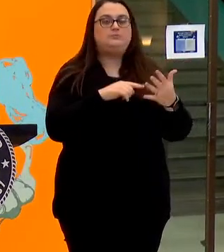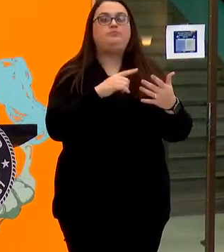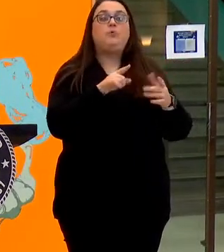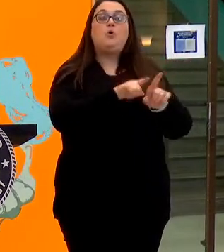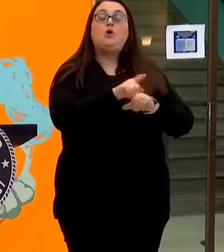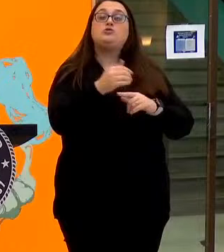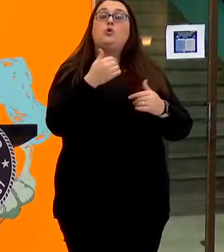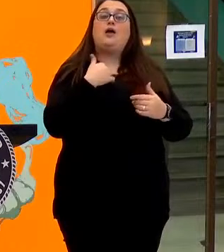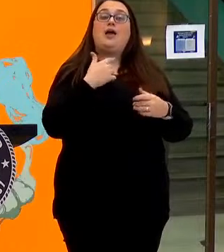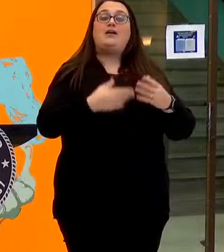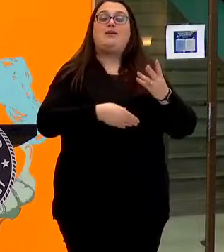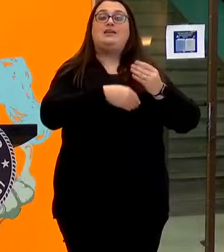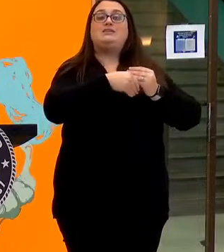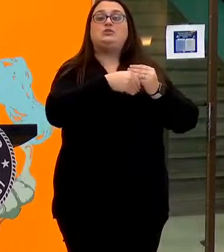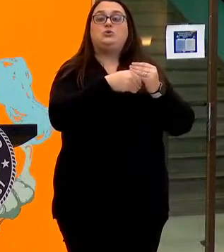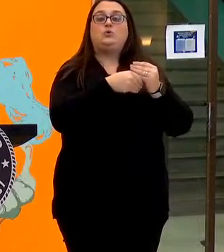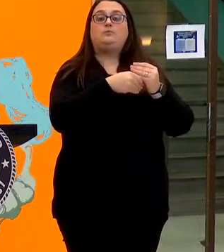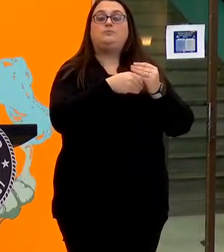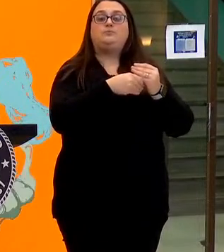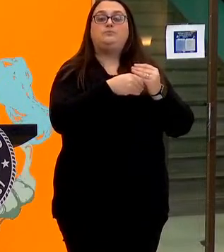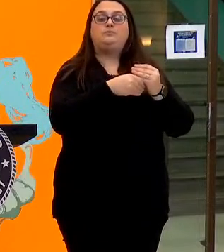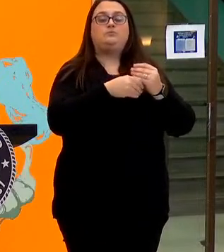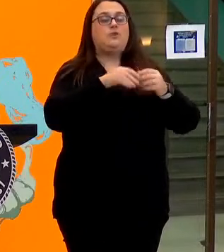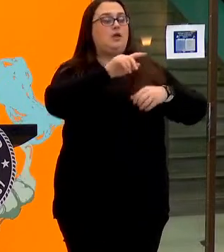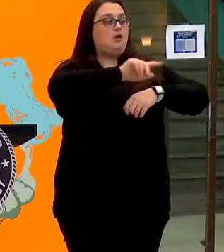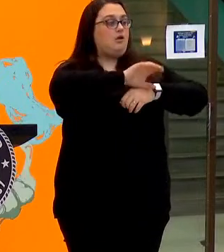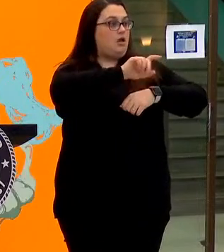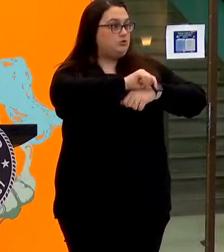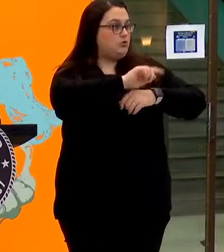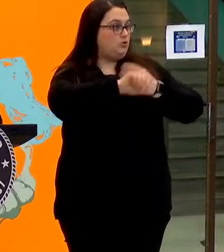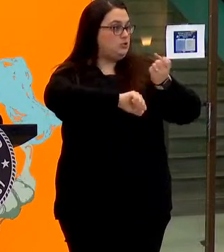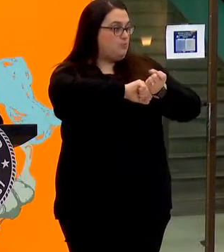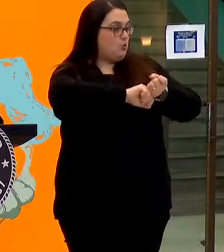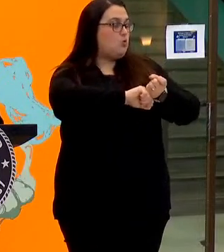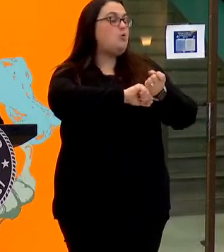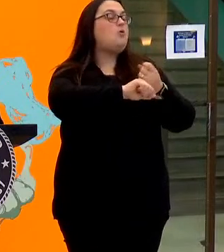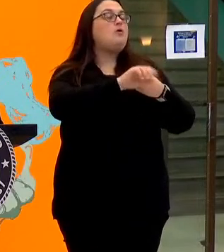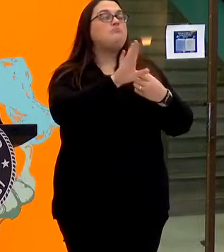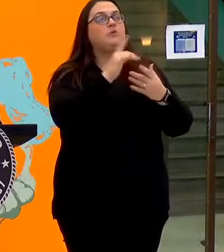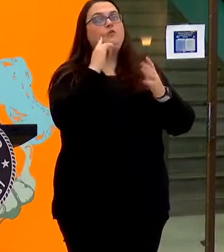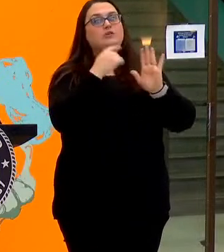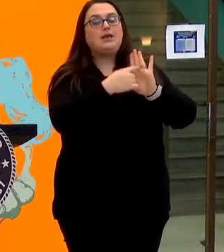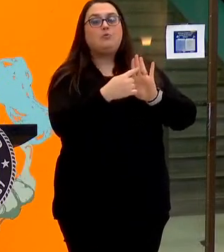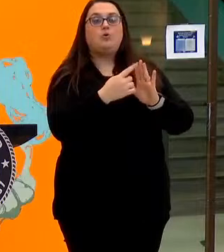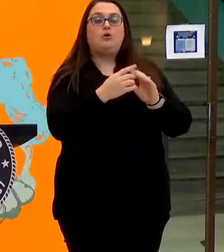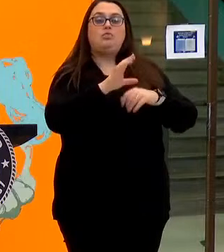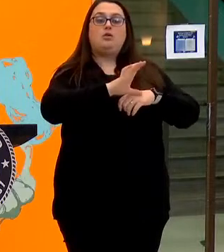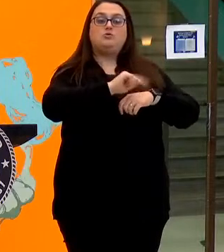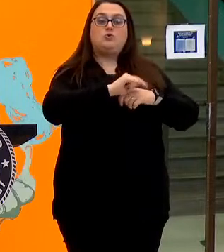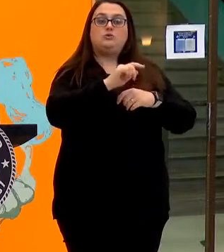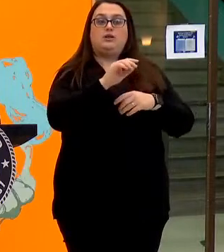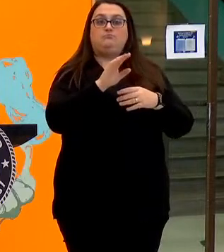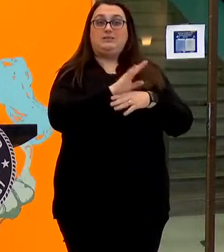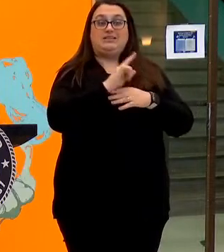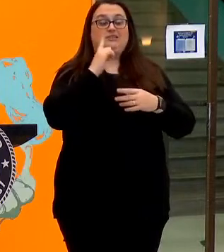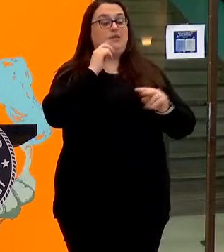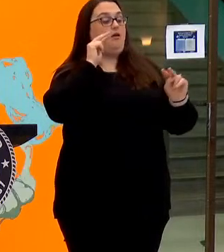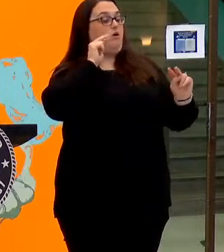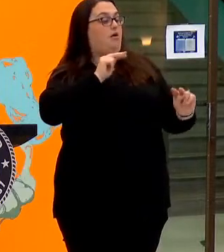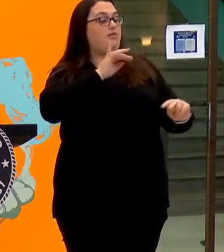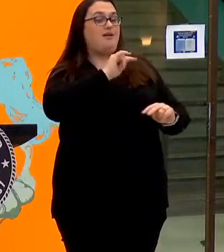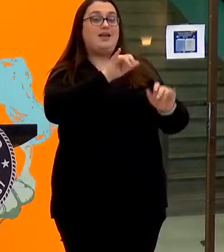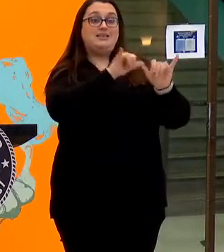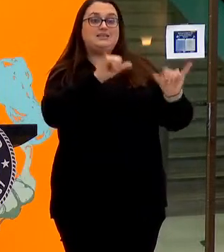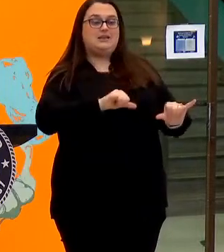also have additional consult support. So, for example, the consulting firm that oversees the